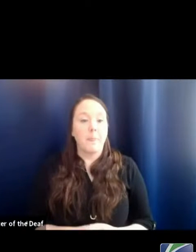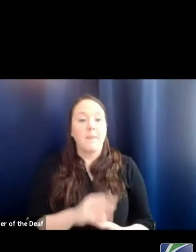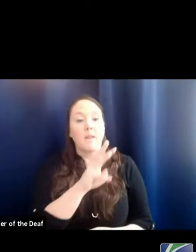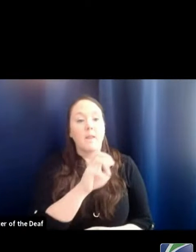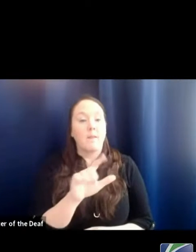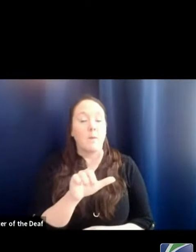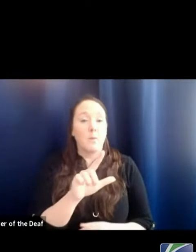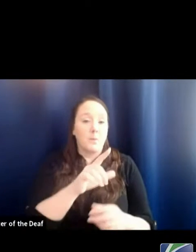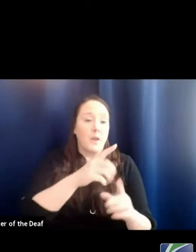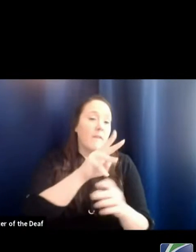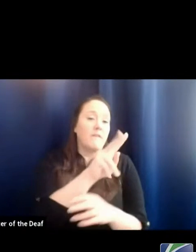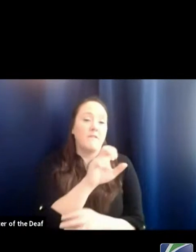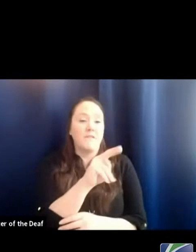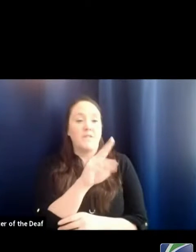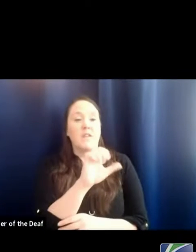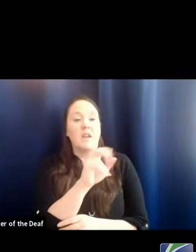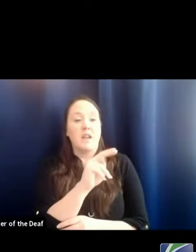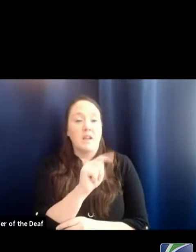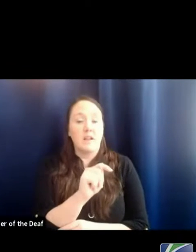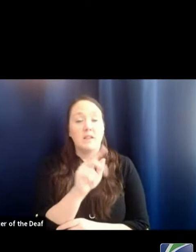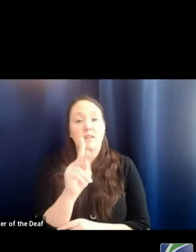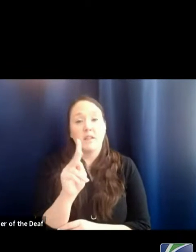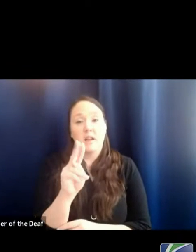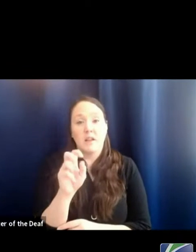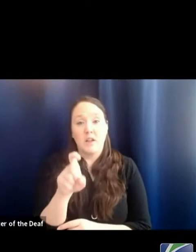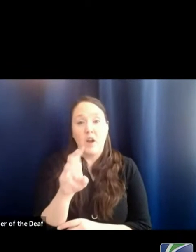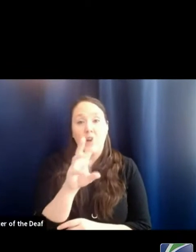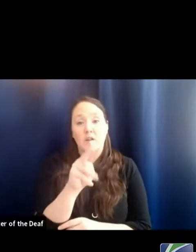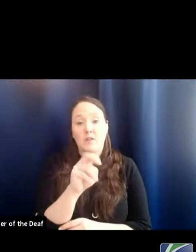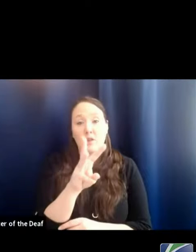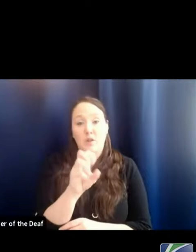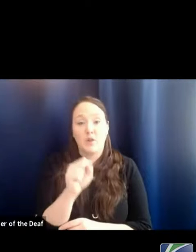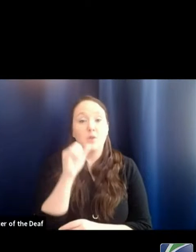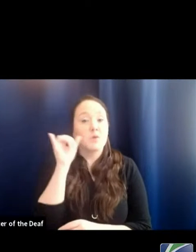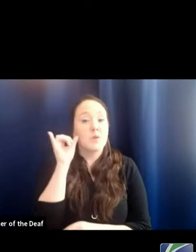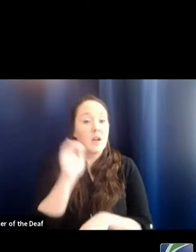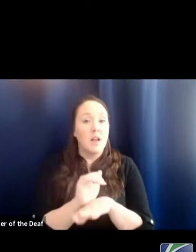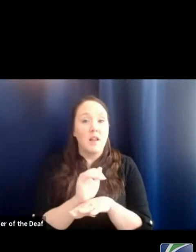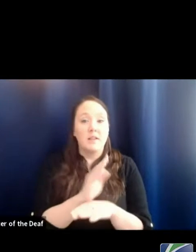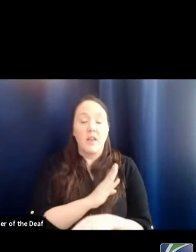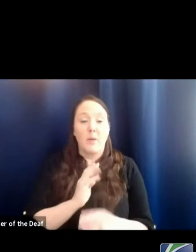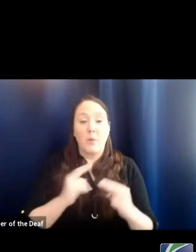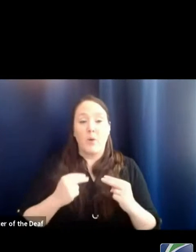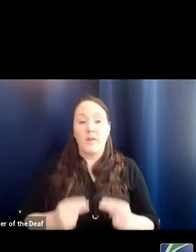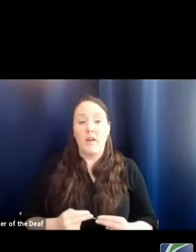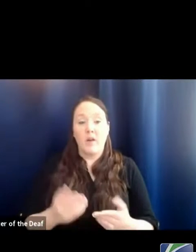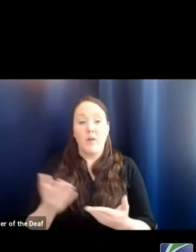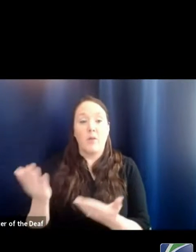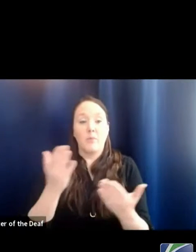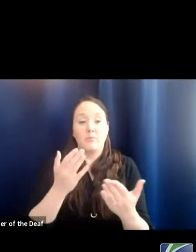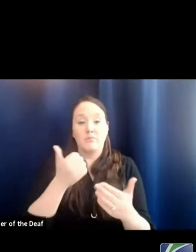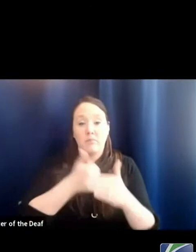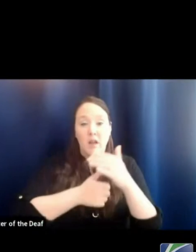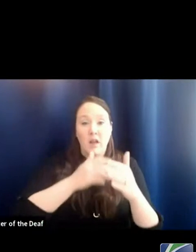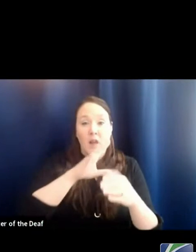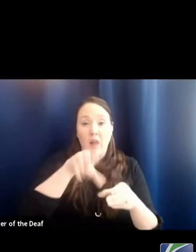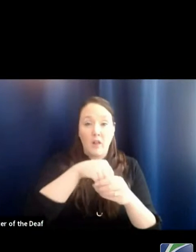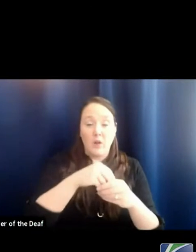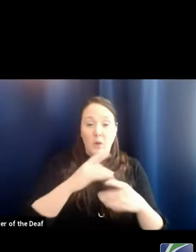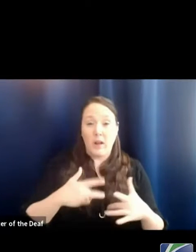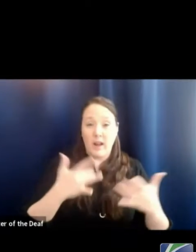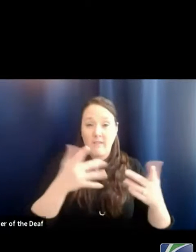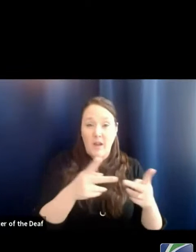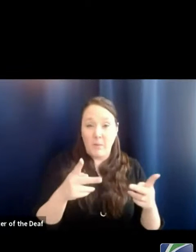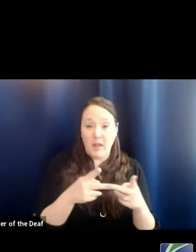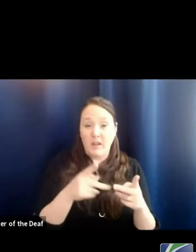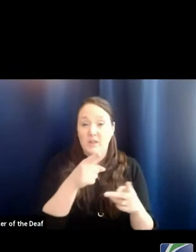From Vincent with Knox News, last night the Board of Health brought event spaces under the restaurant rules. Can you clarify what kinds of